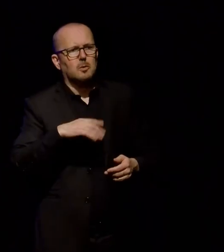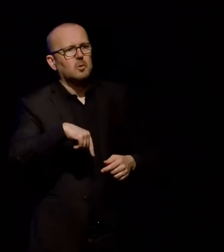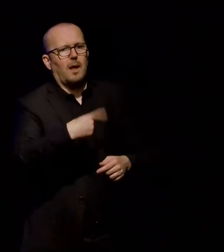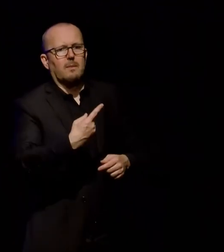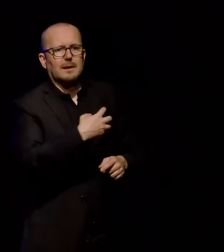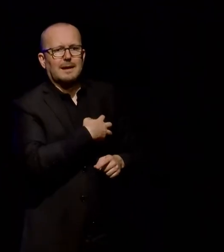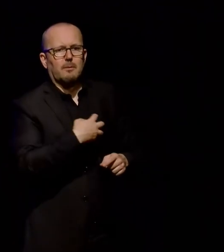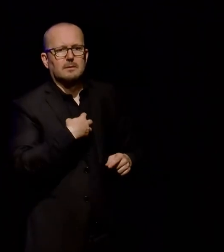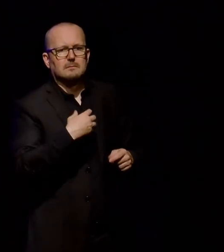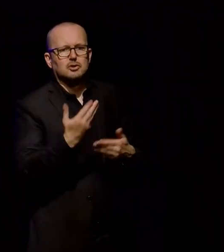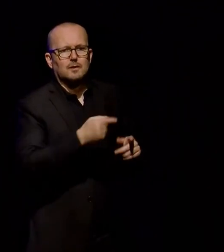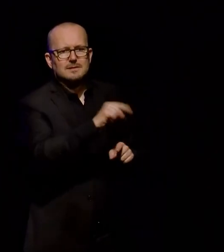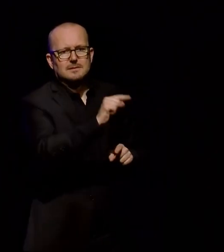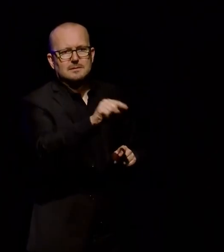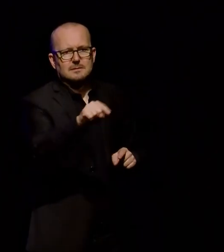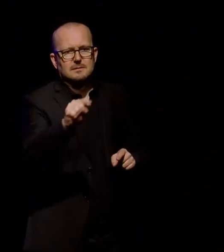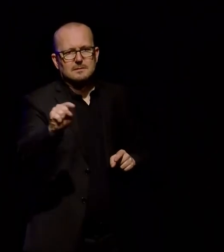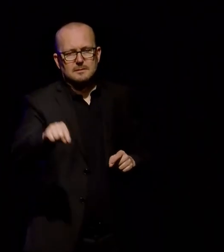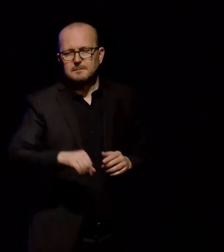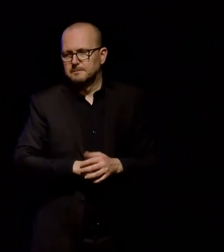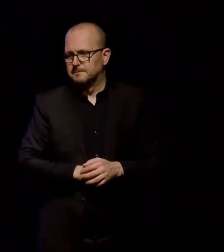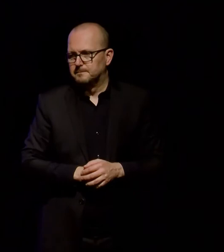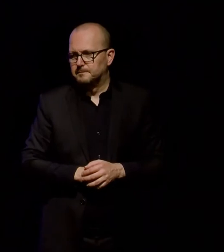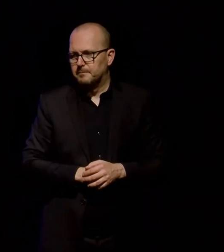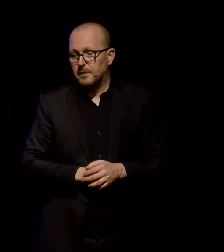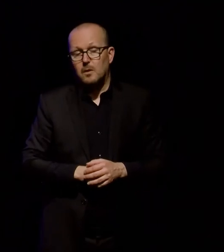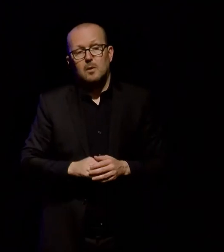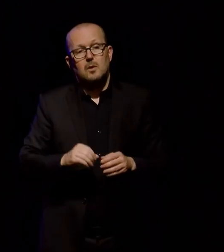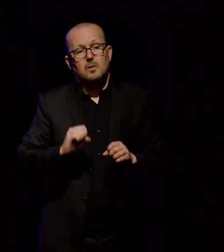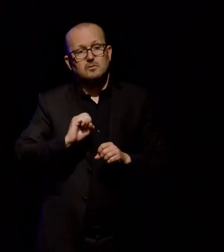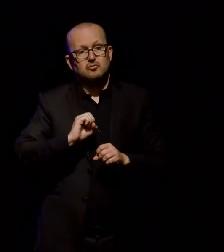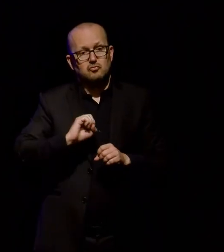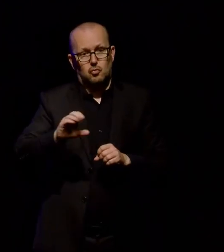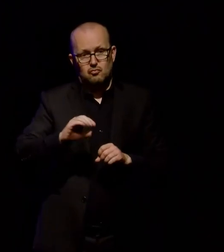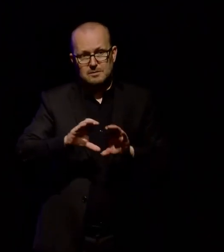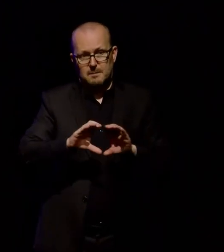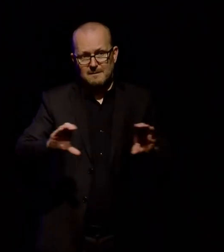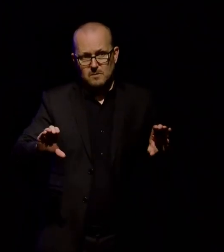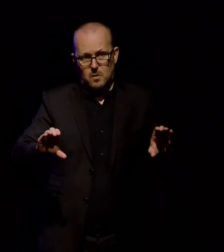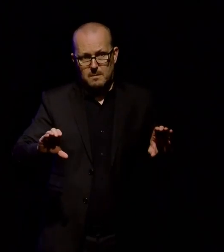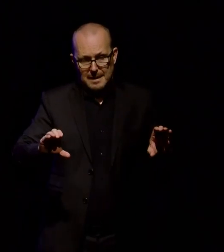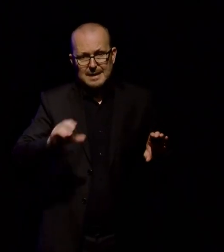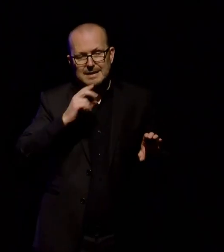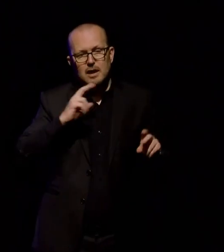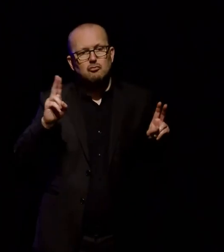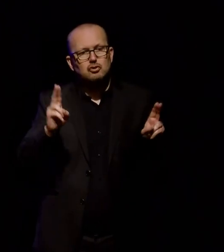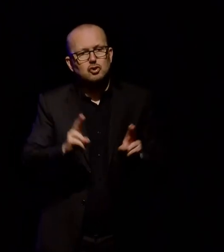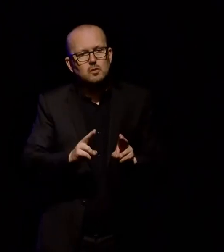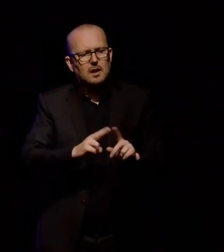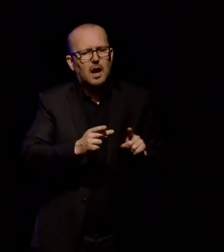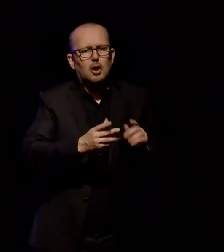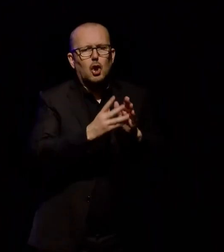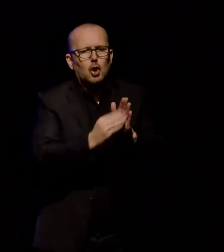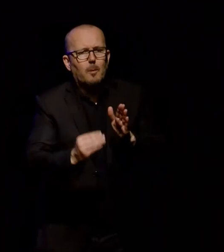through infrastructure as a service. The storage platform can generate more geographically redundant copies in the future, so we can have a third or